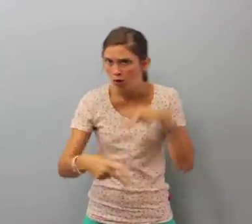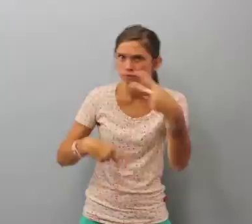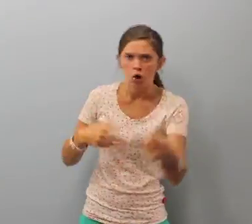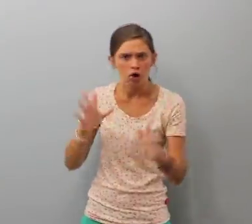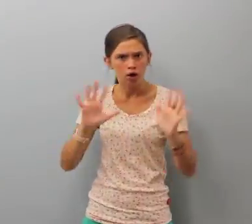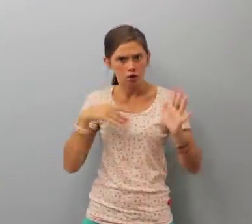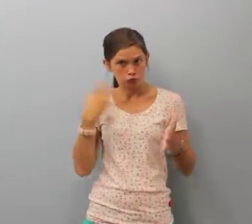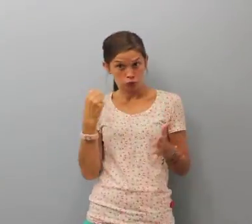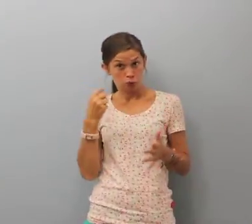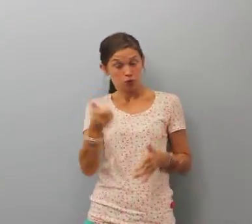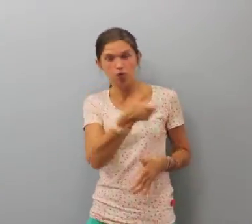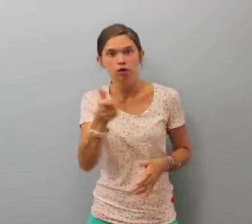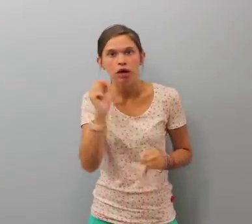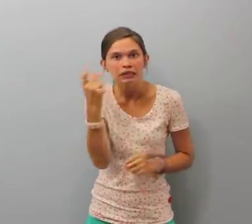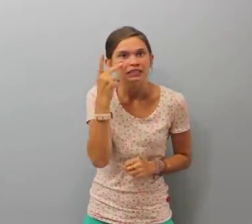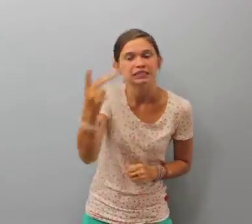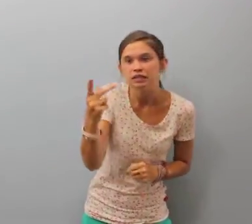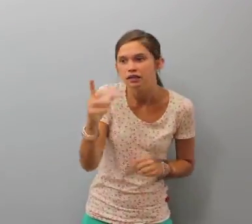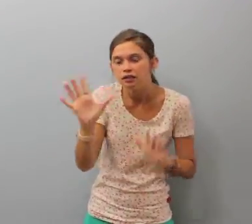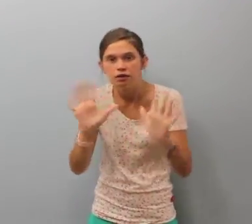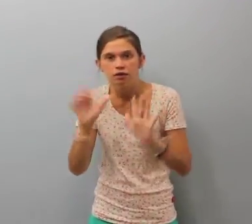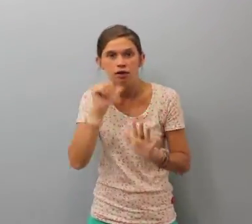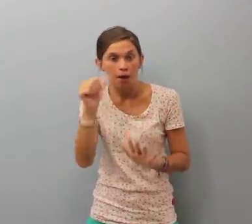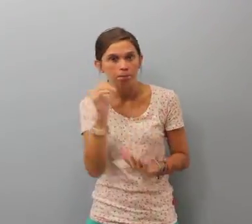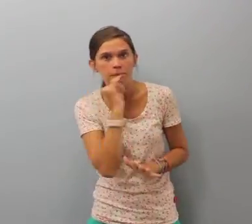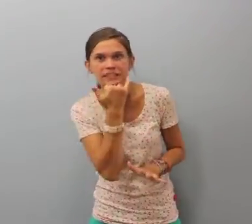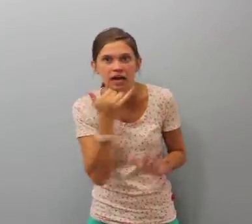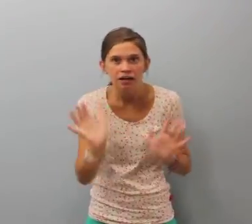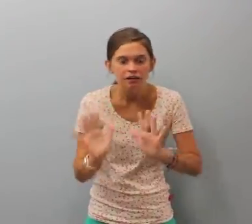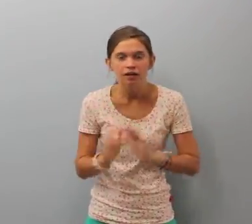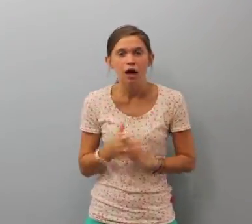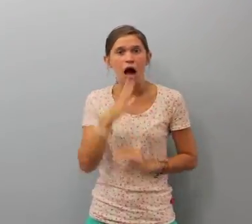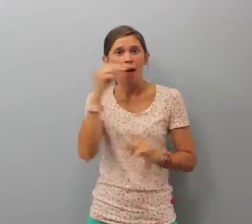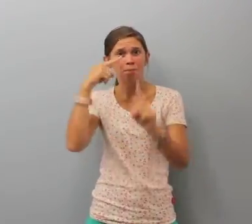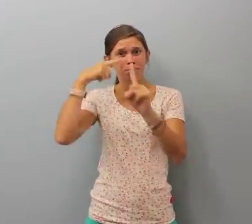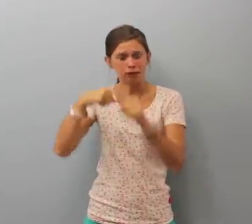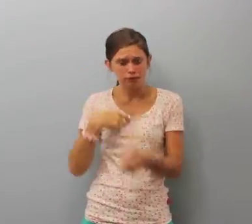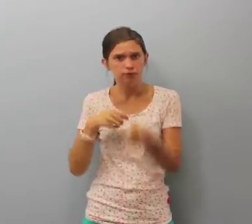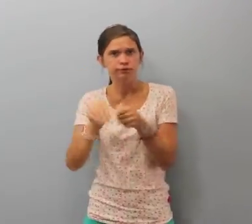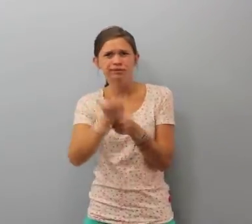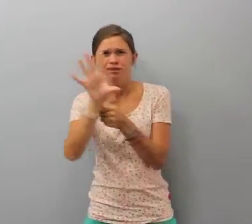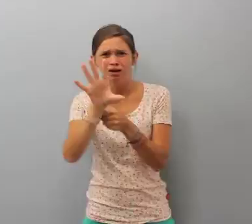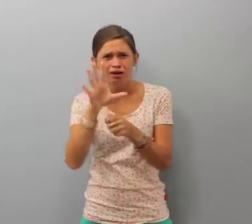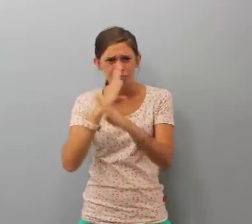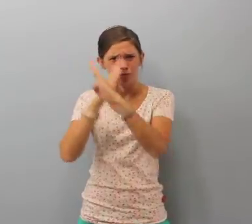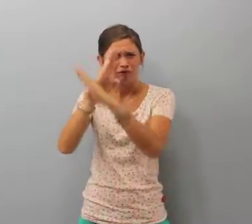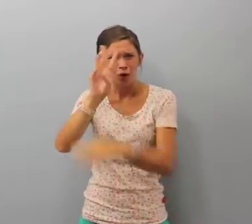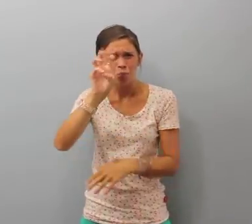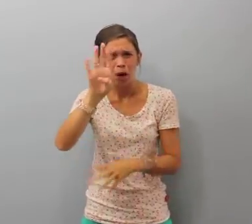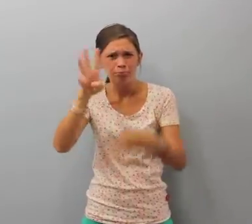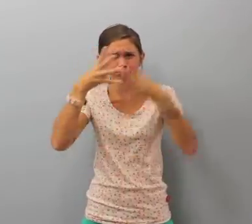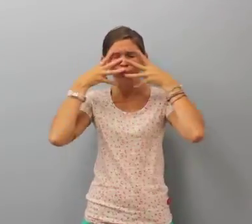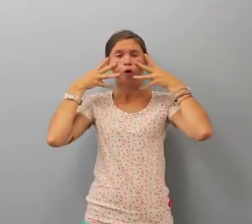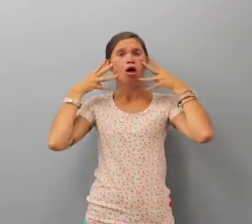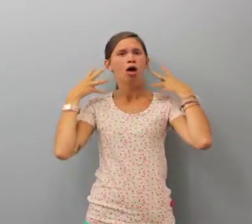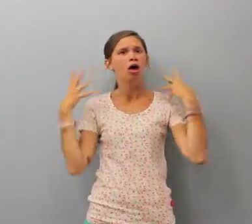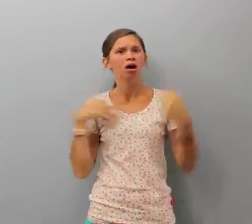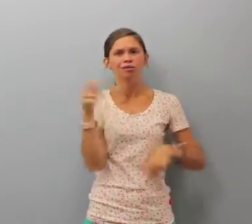flashlight. He's afraid of falling. He wants to make sure he can see at night. And, of course, those